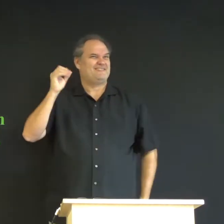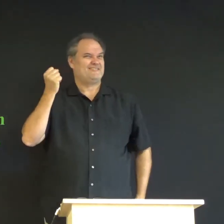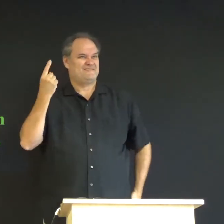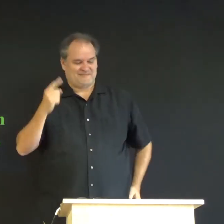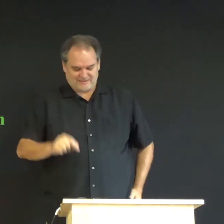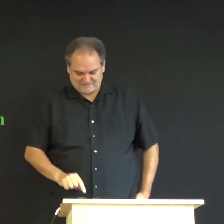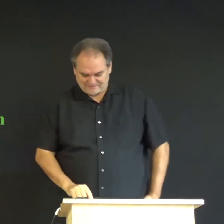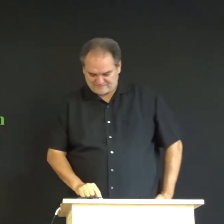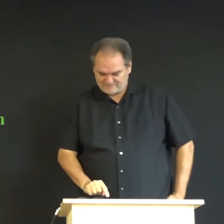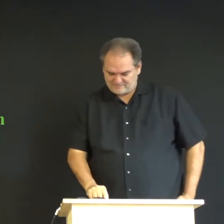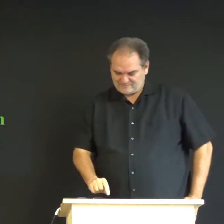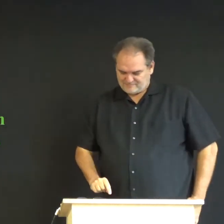Today, 9/11.